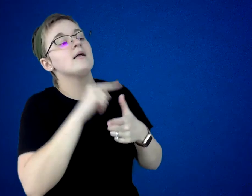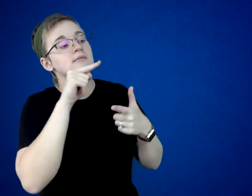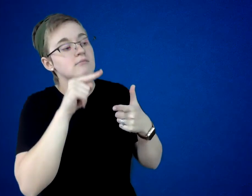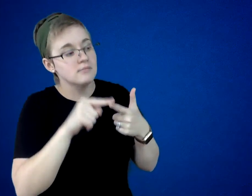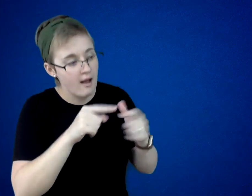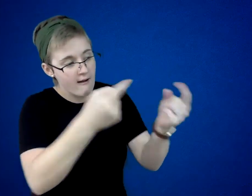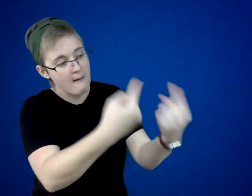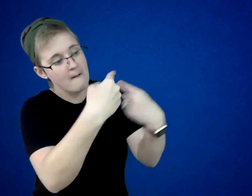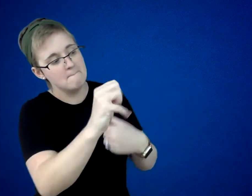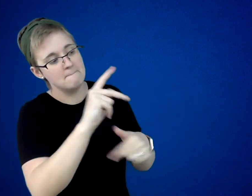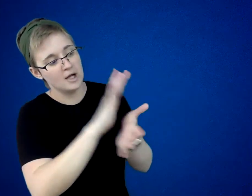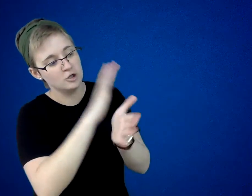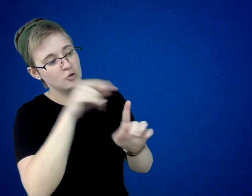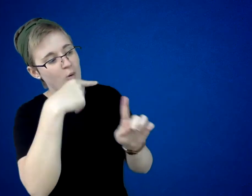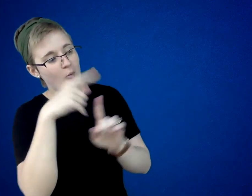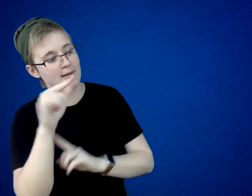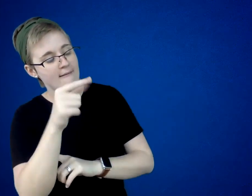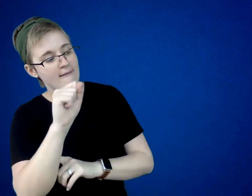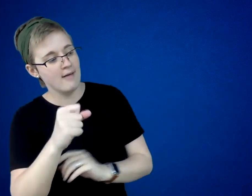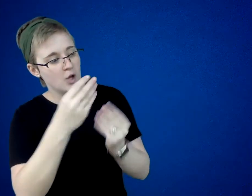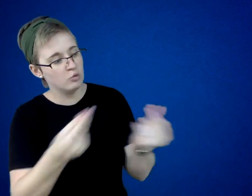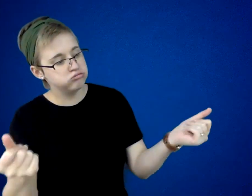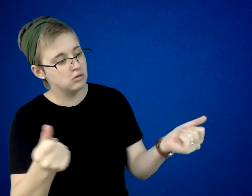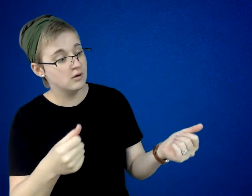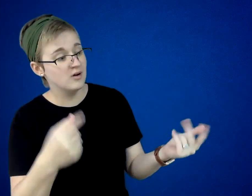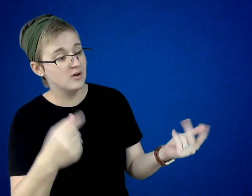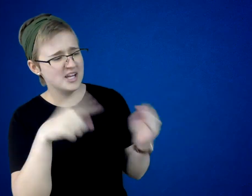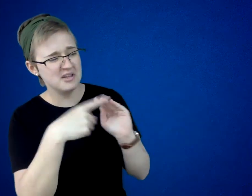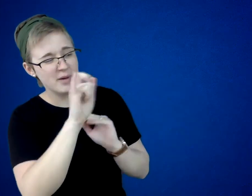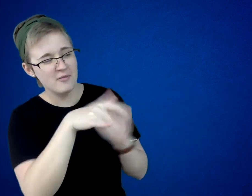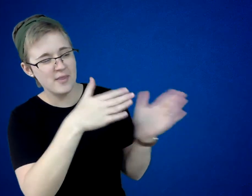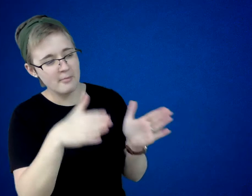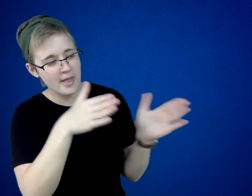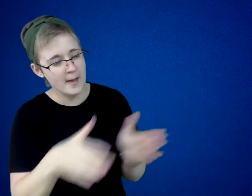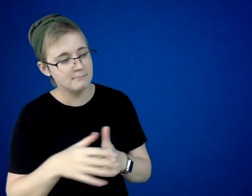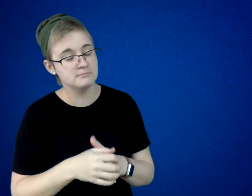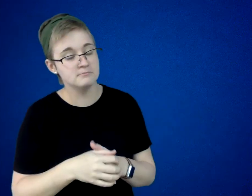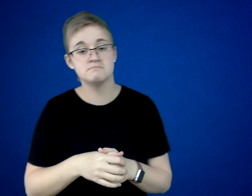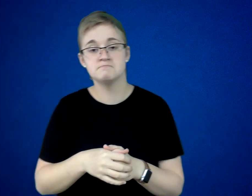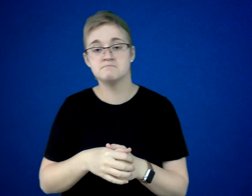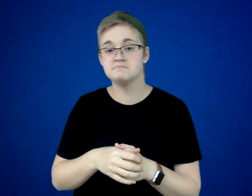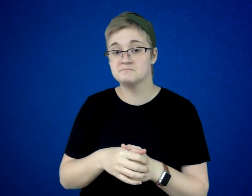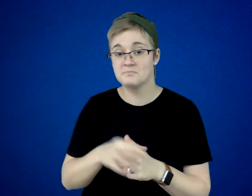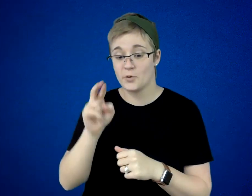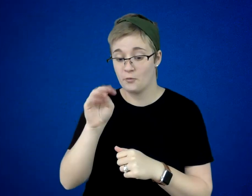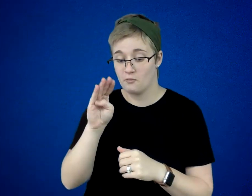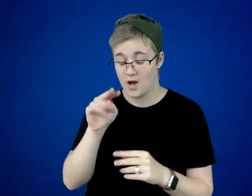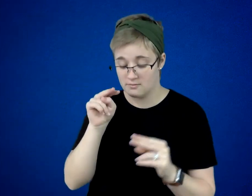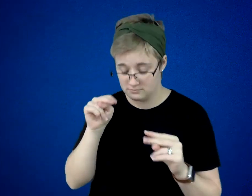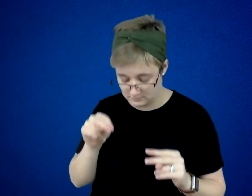back to school when your legs have cleared up. What do you think about that plan?" Rob stared down at his legs.